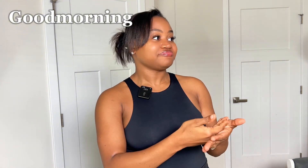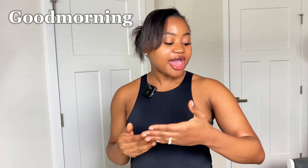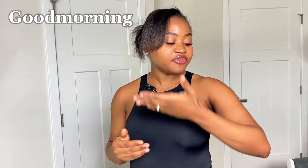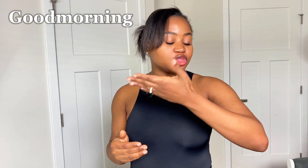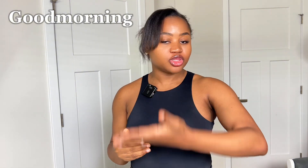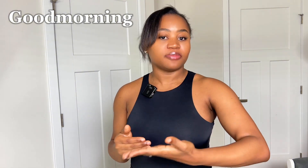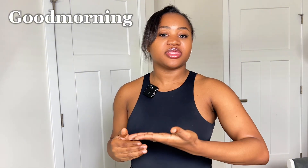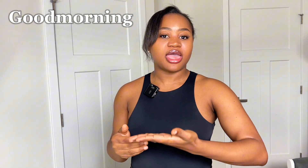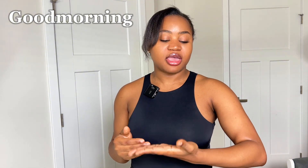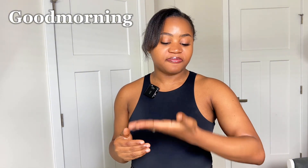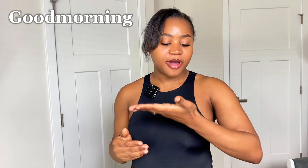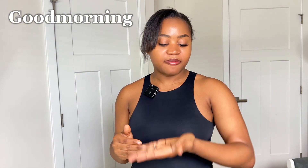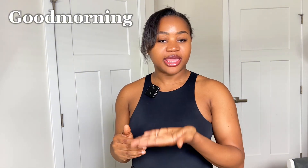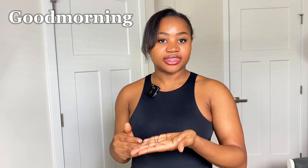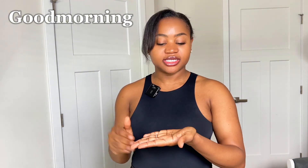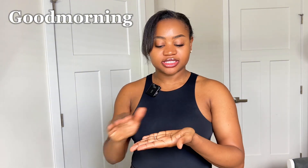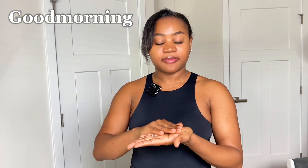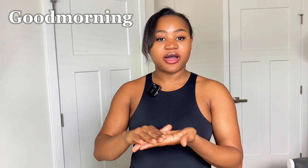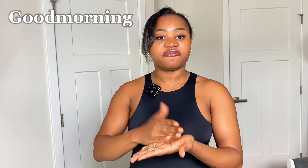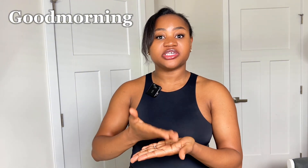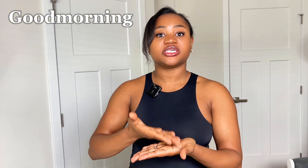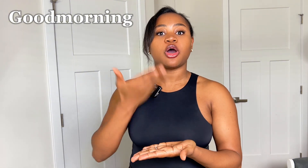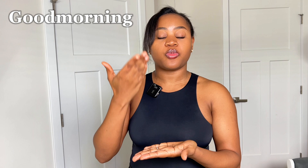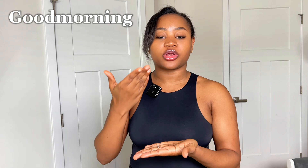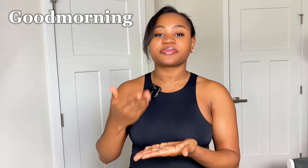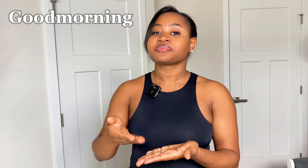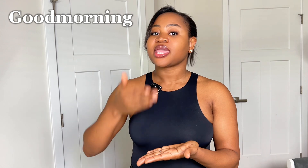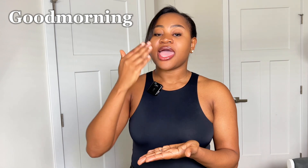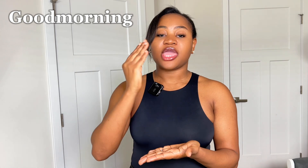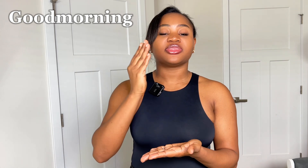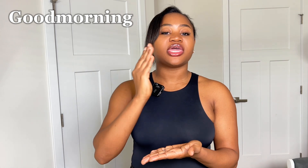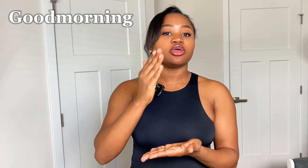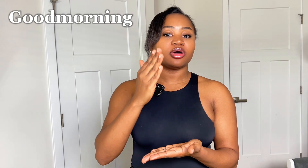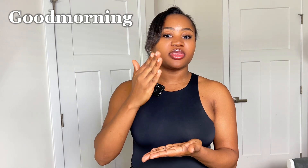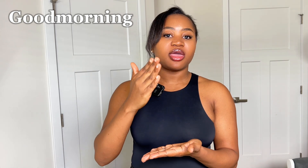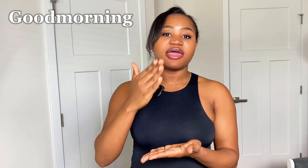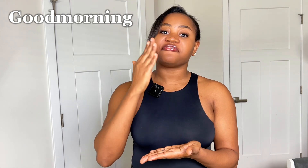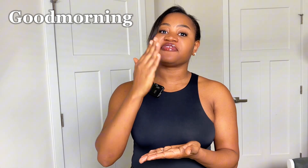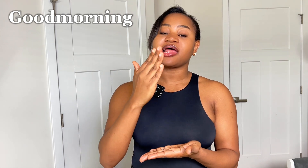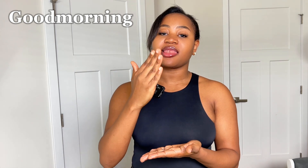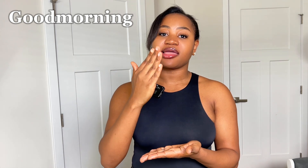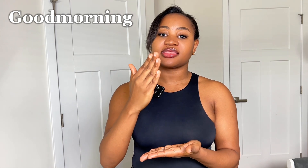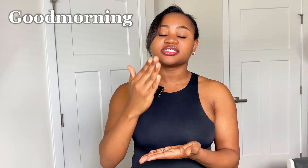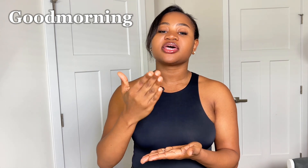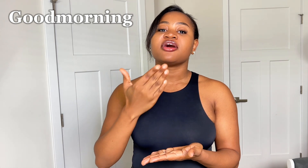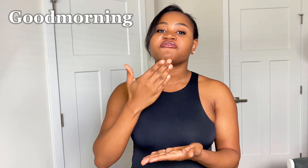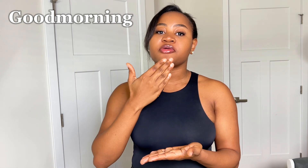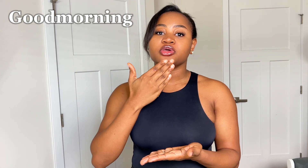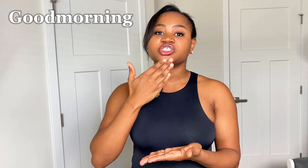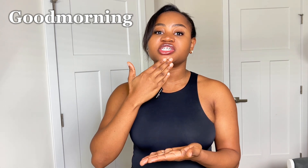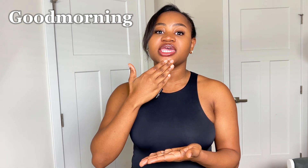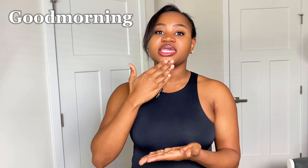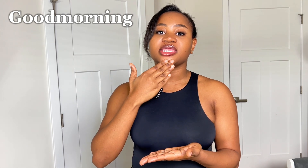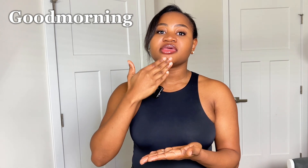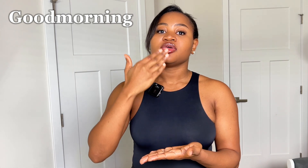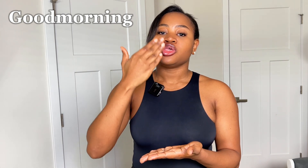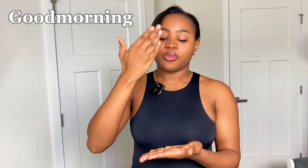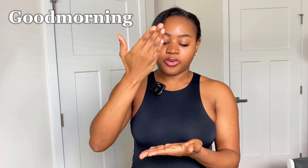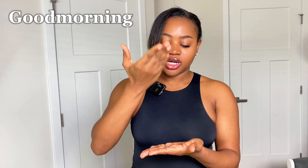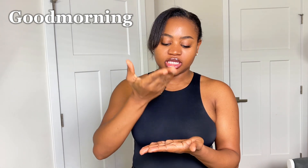Have your non-dominant hand palm like this, the palm facing upward, and you take your dominant hand flat like this. From your chin, you put it